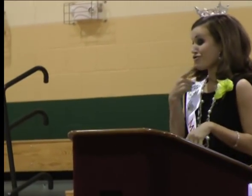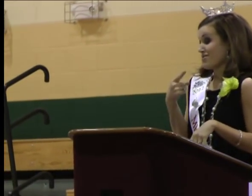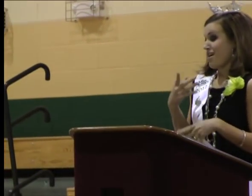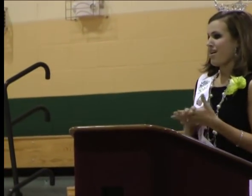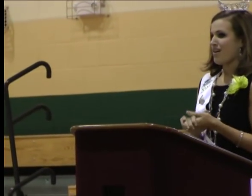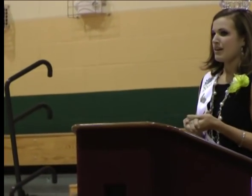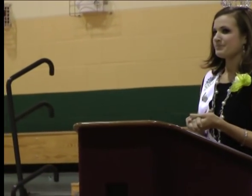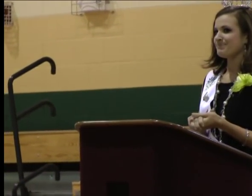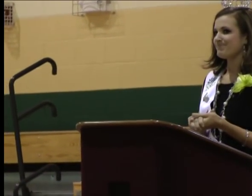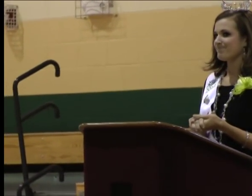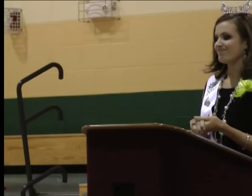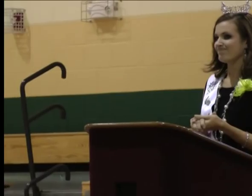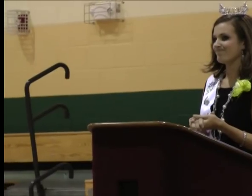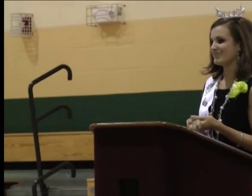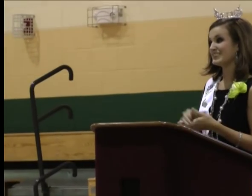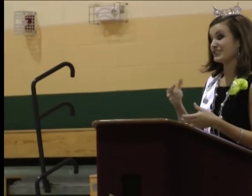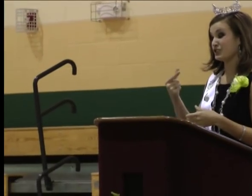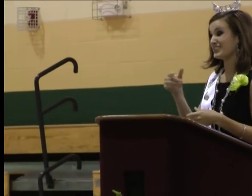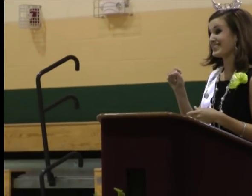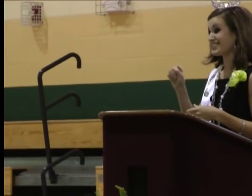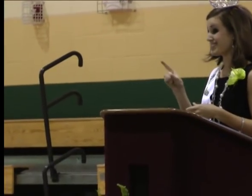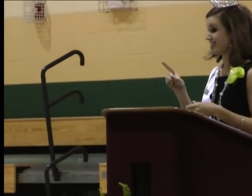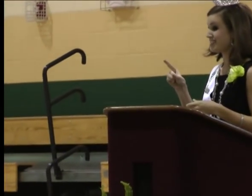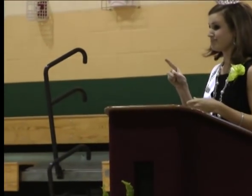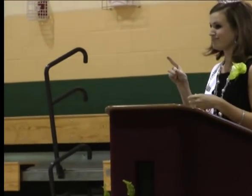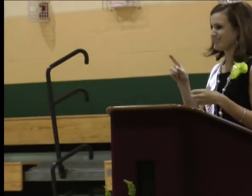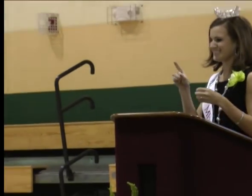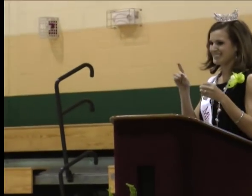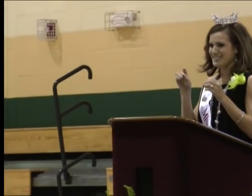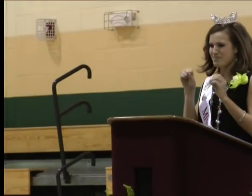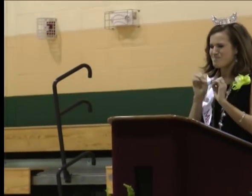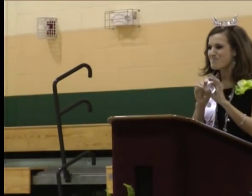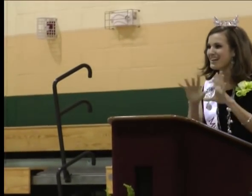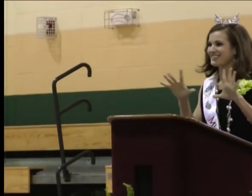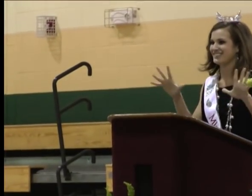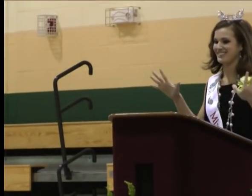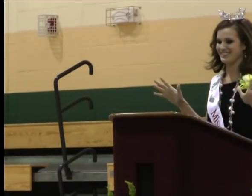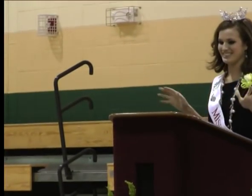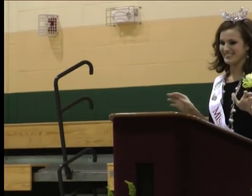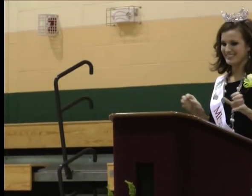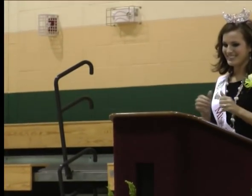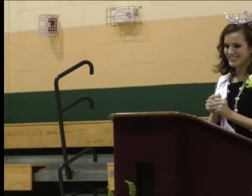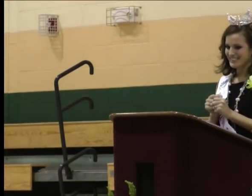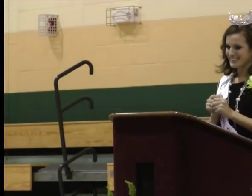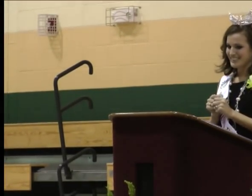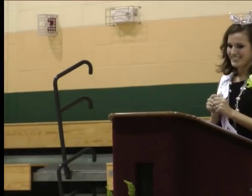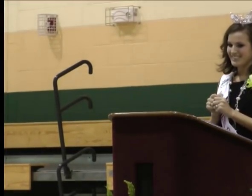She said, GSM is in a magical place.